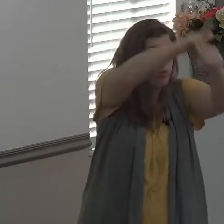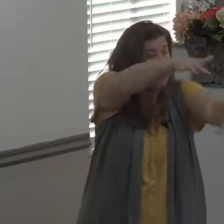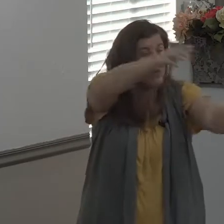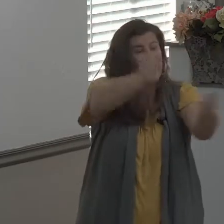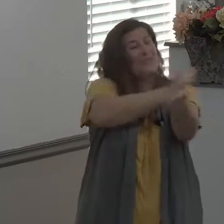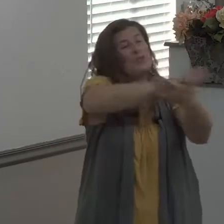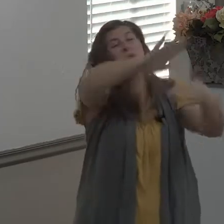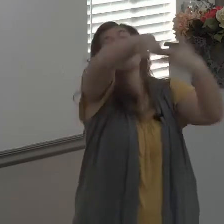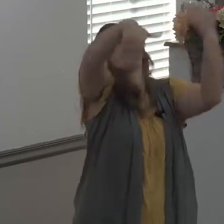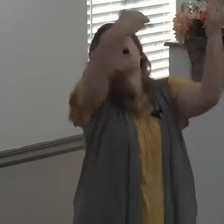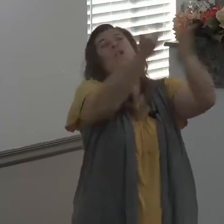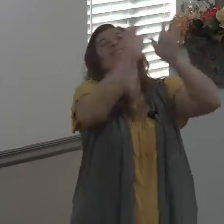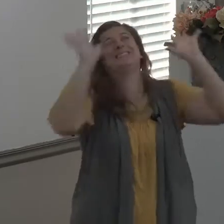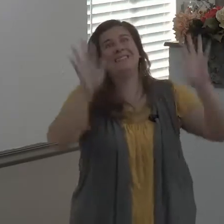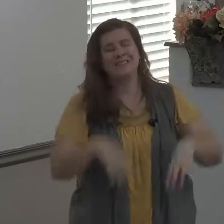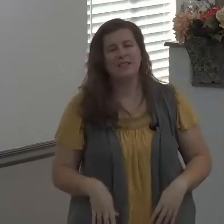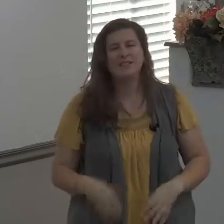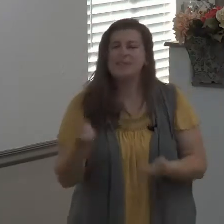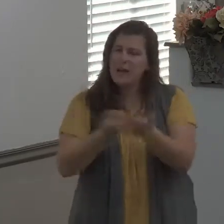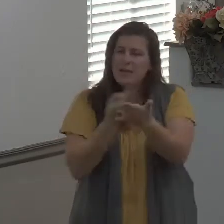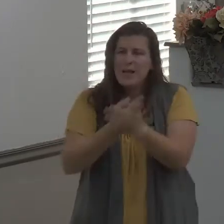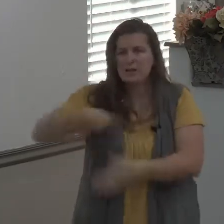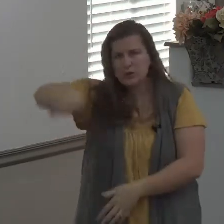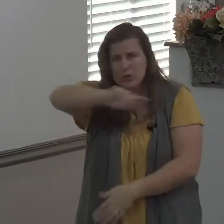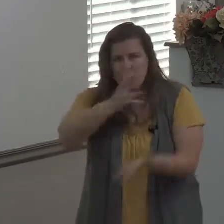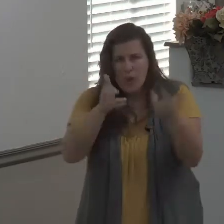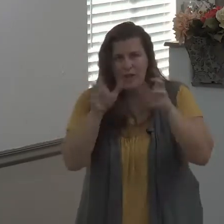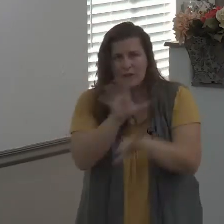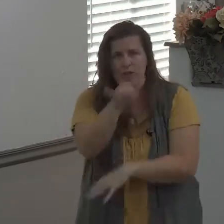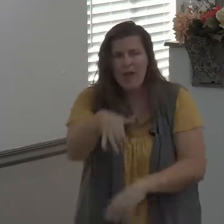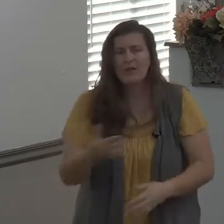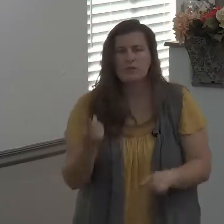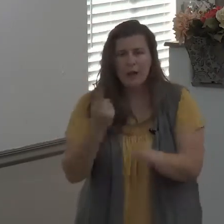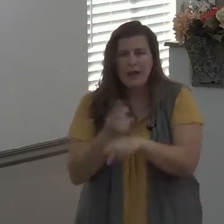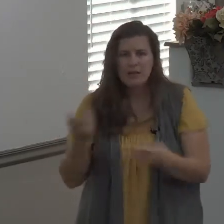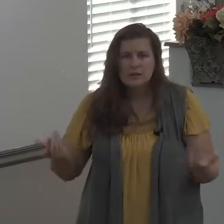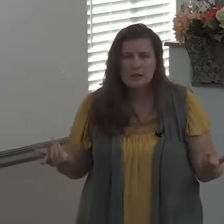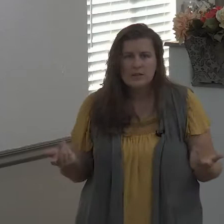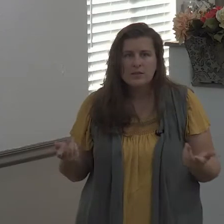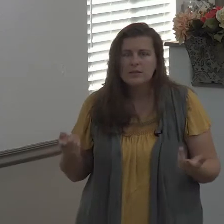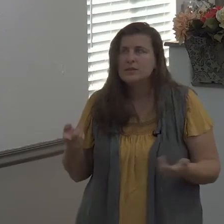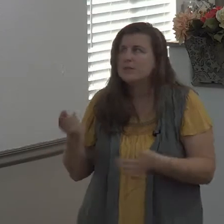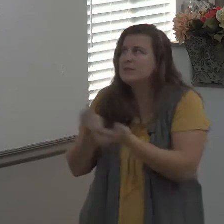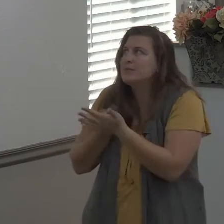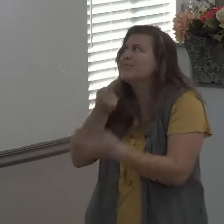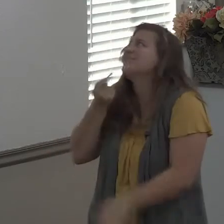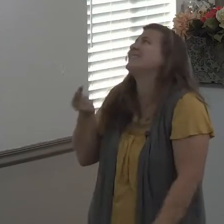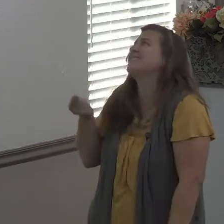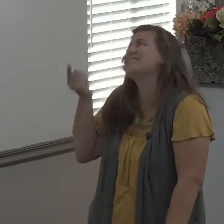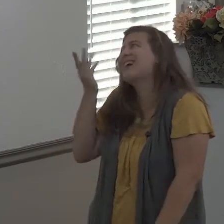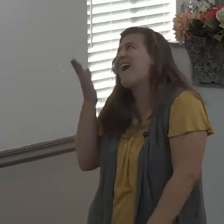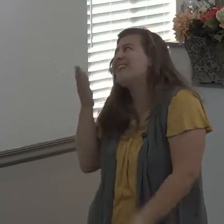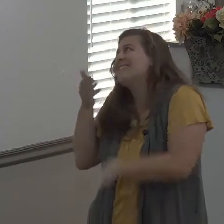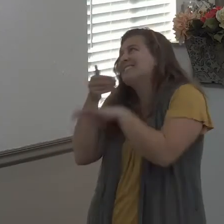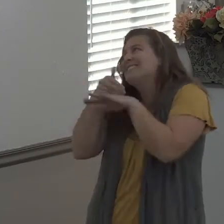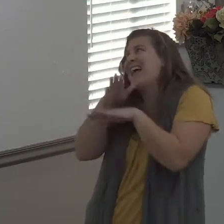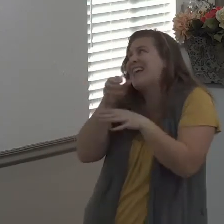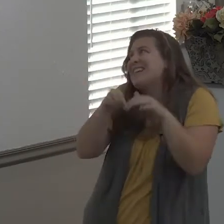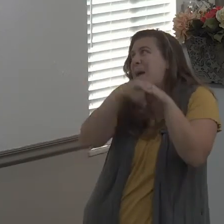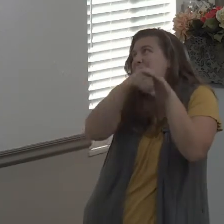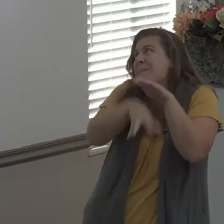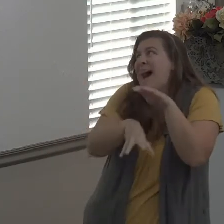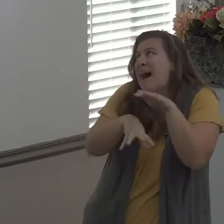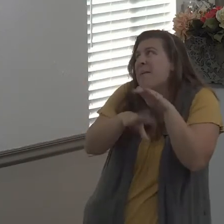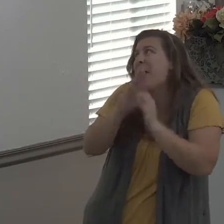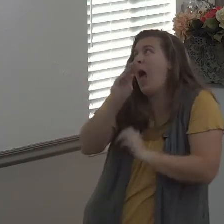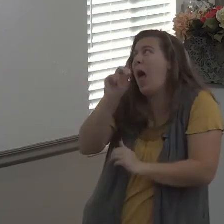We don't get to send bombs in to just wipe them all out. Though, hey, there are times you want to do that, don't you? I mean, there are times you're just like,